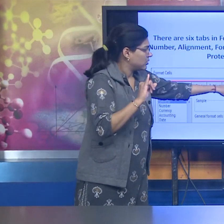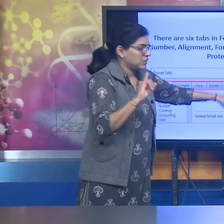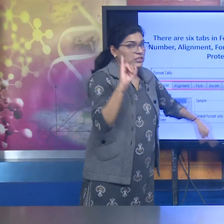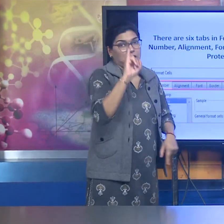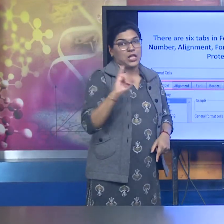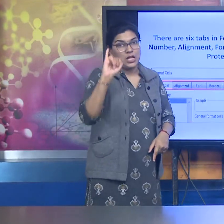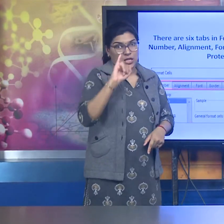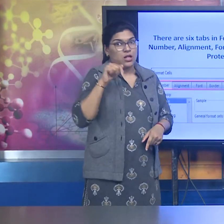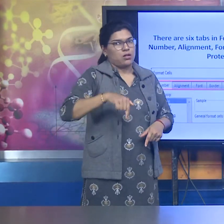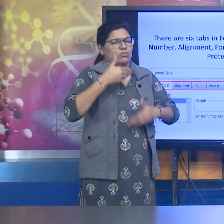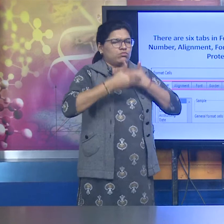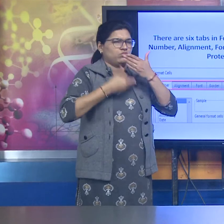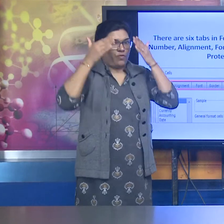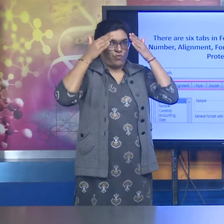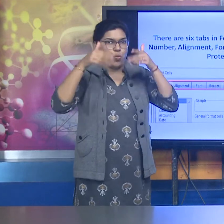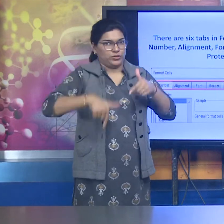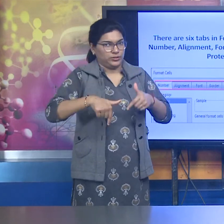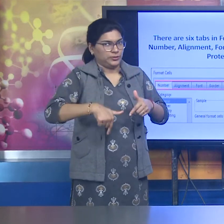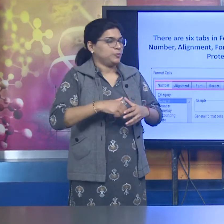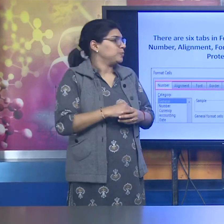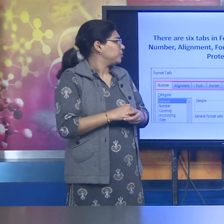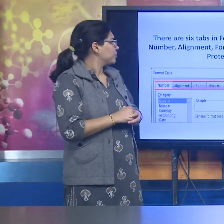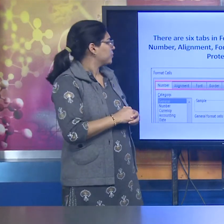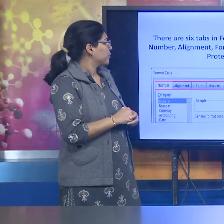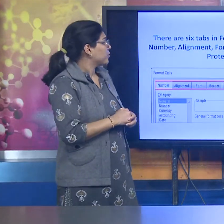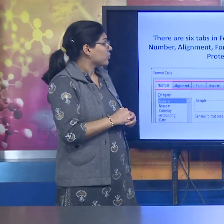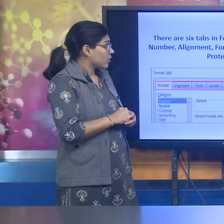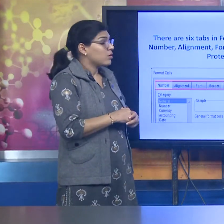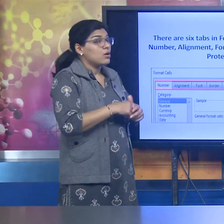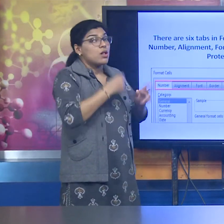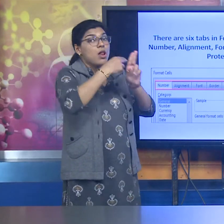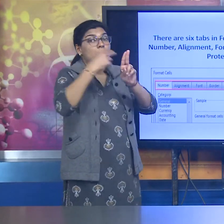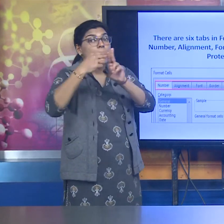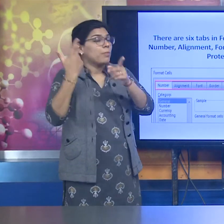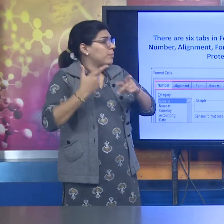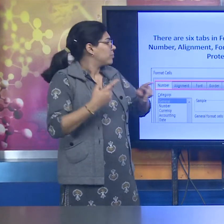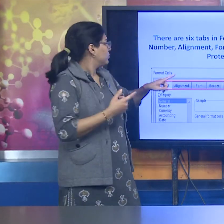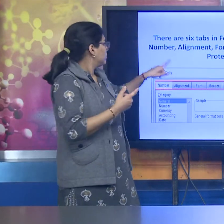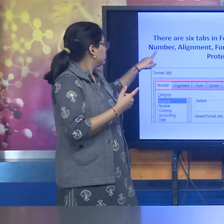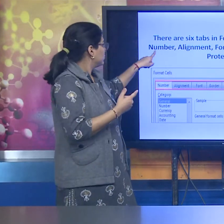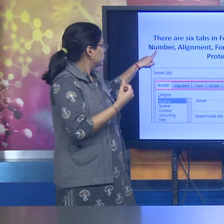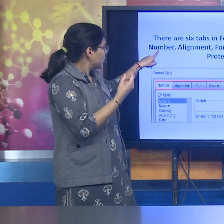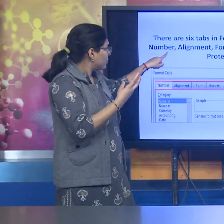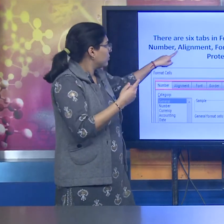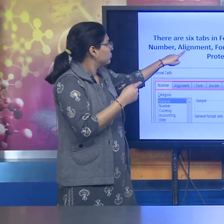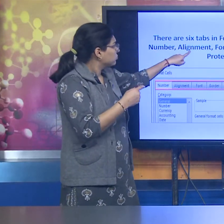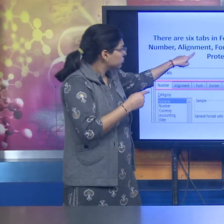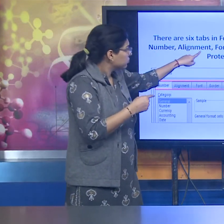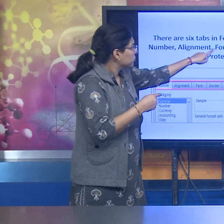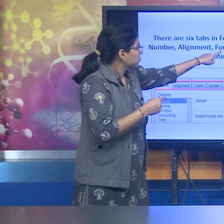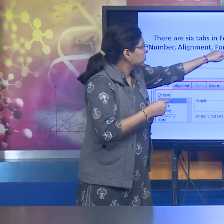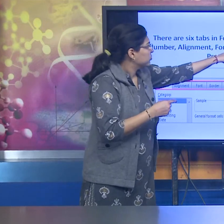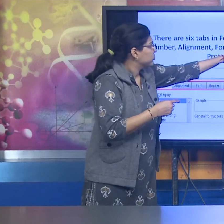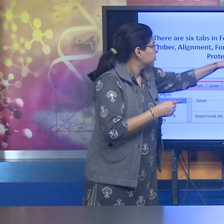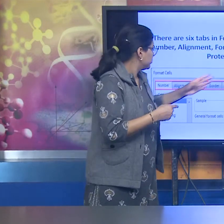in format cell dialog box. The name of them are